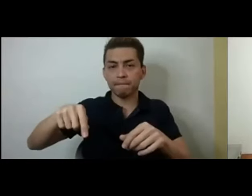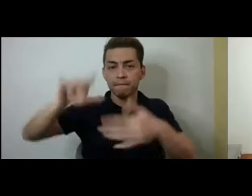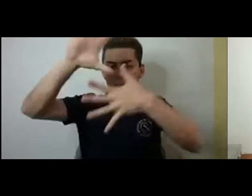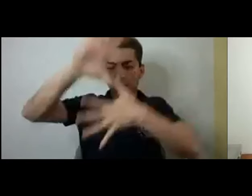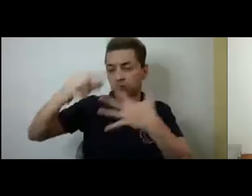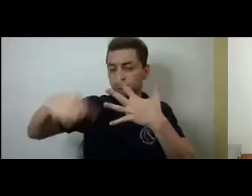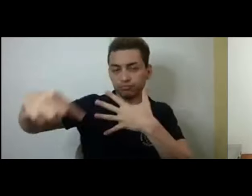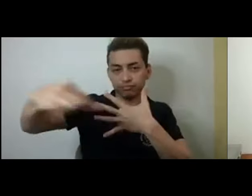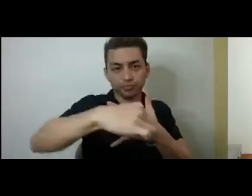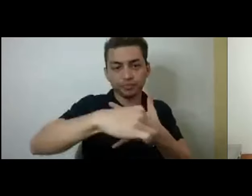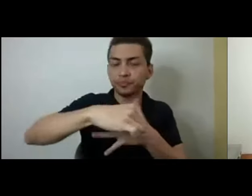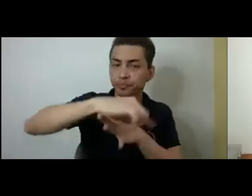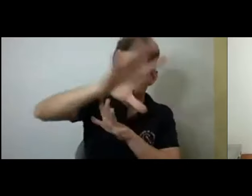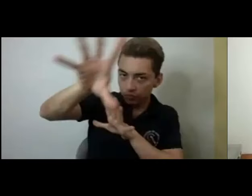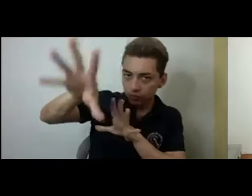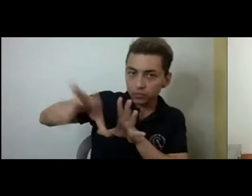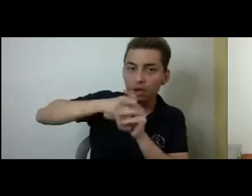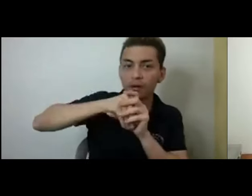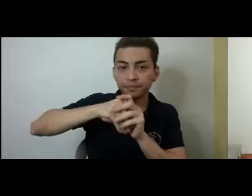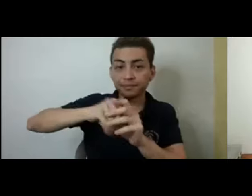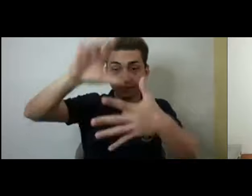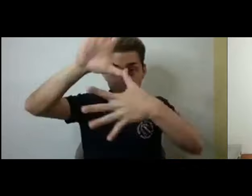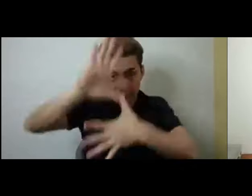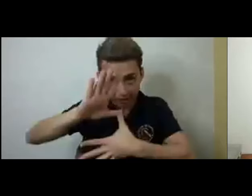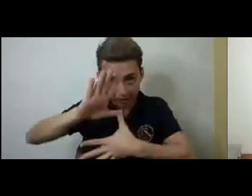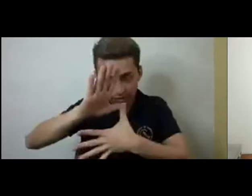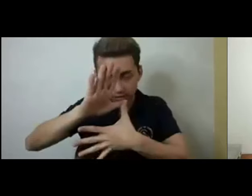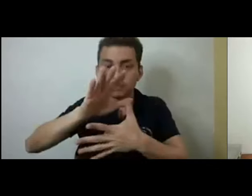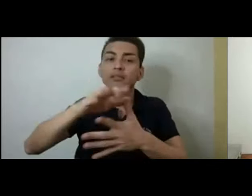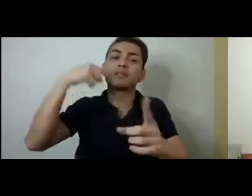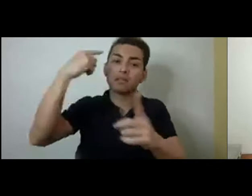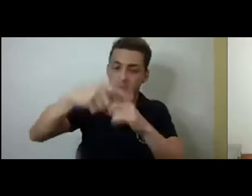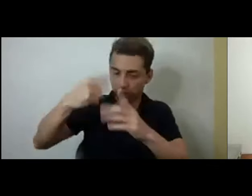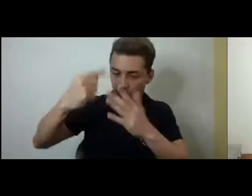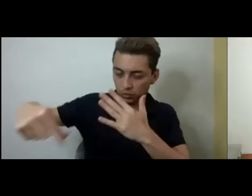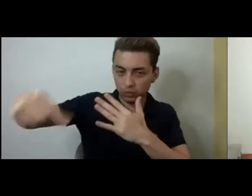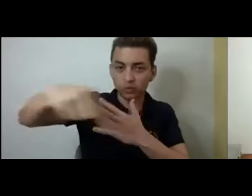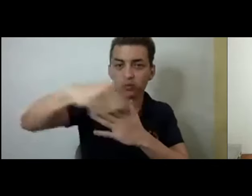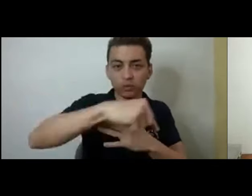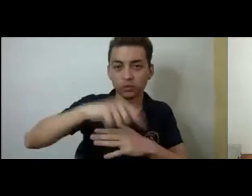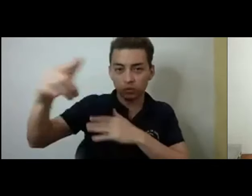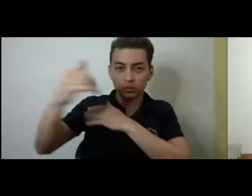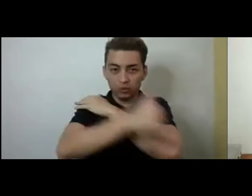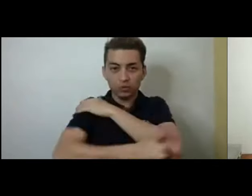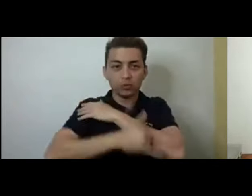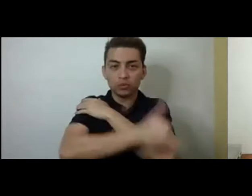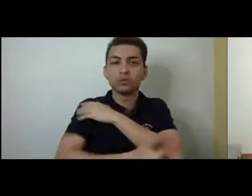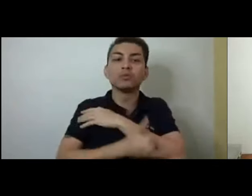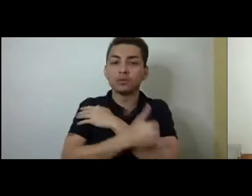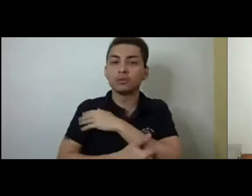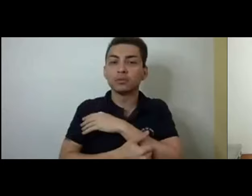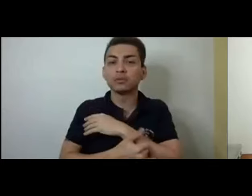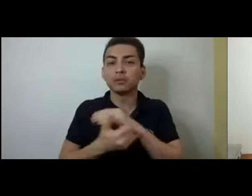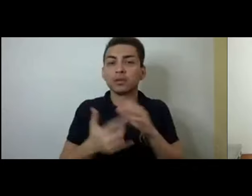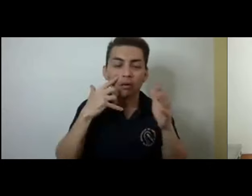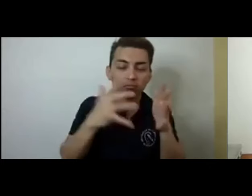Additionally, Latin American and Caribbean countries have become recipients of large-scale